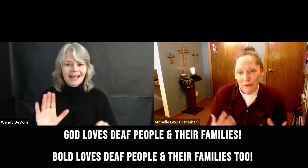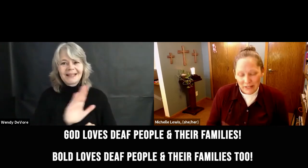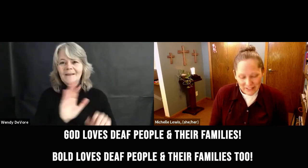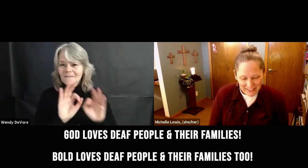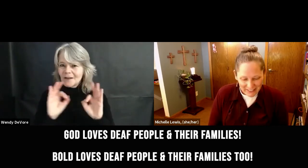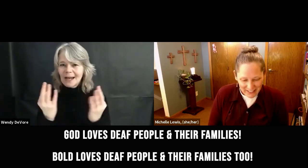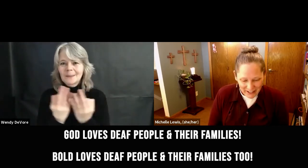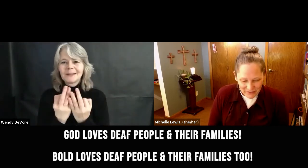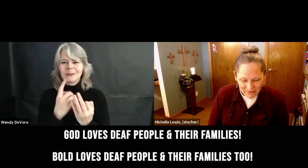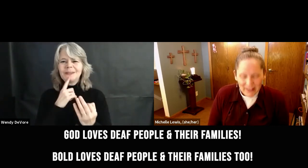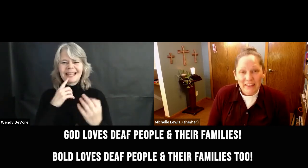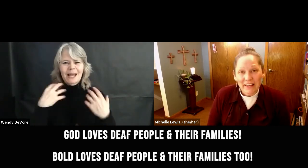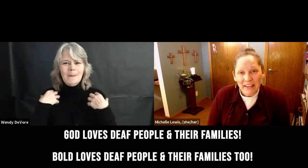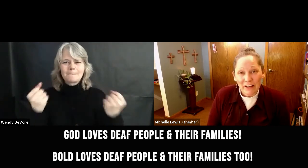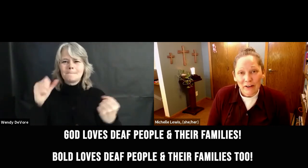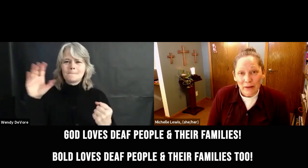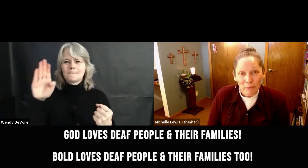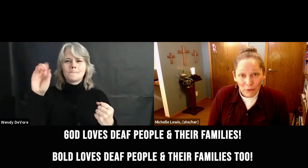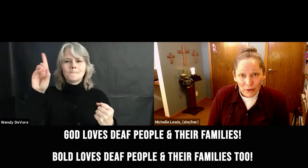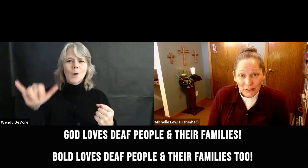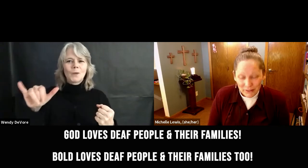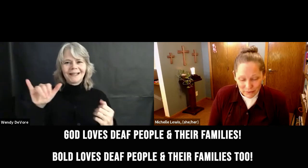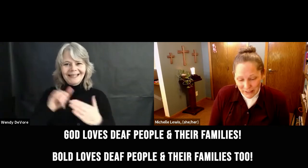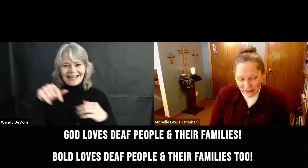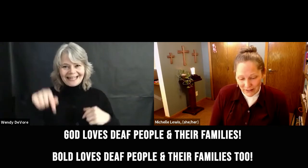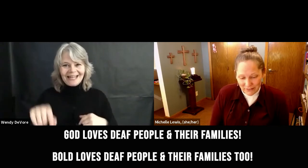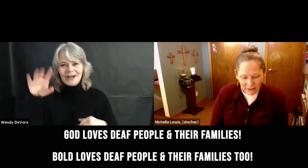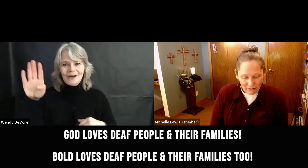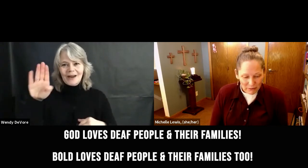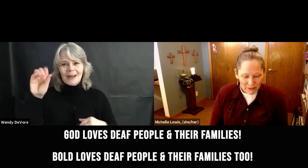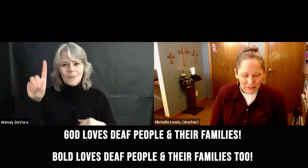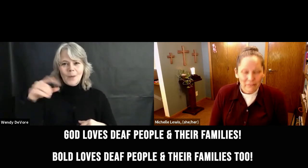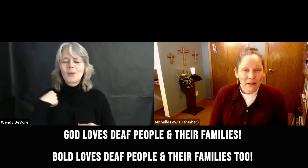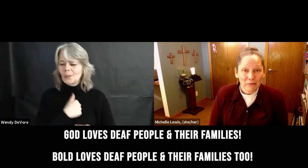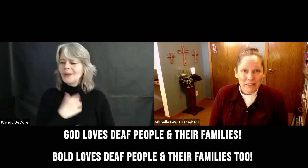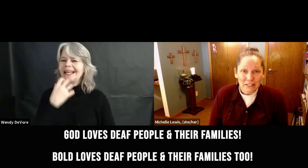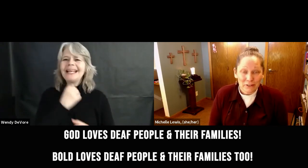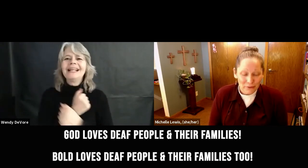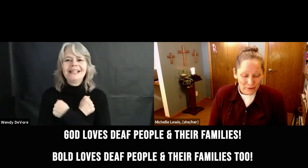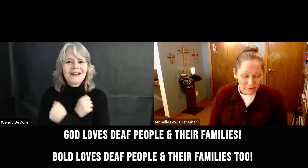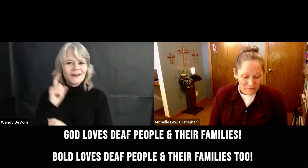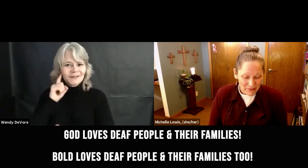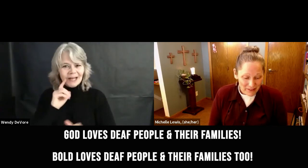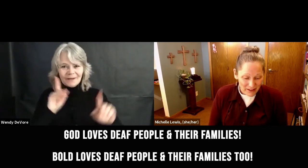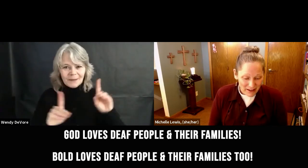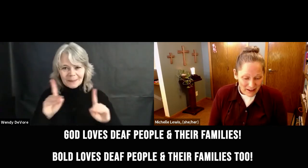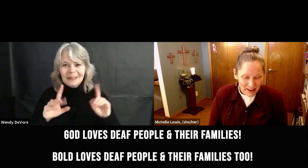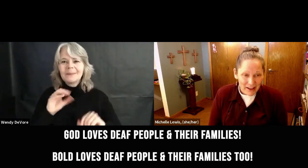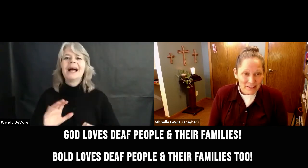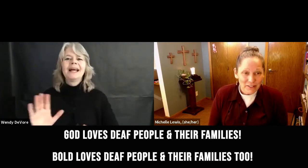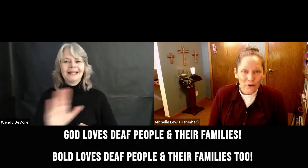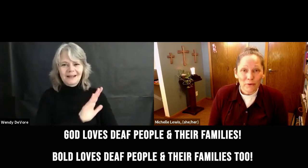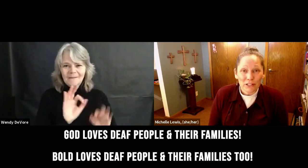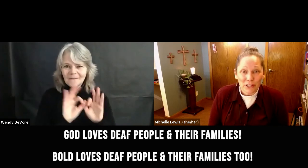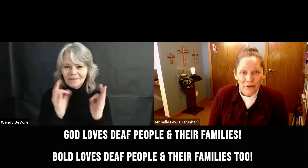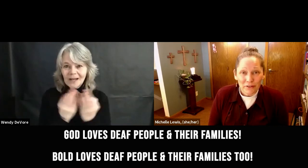and courageously that here at Bold, we love deaf people and their families too. And